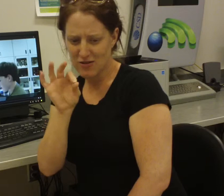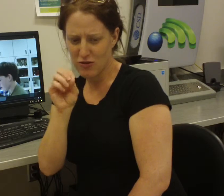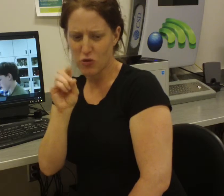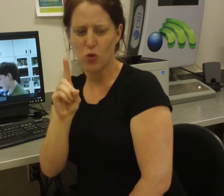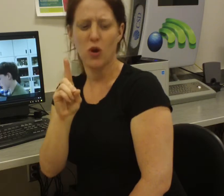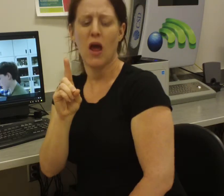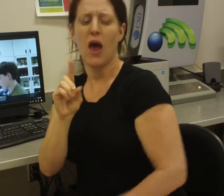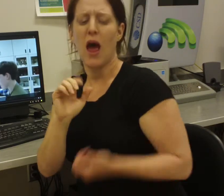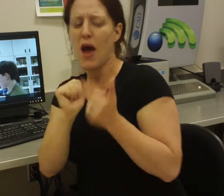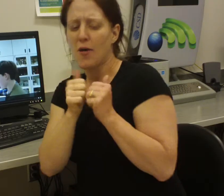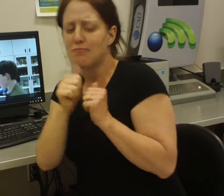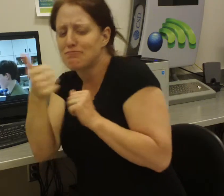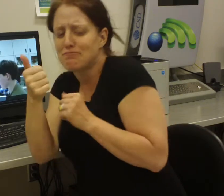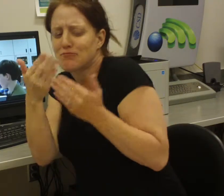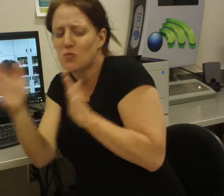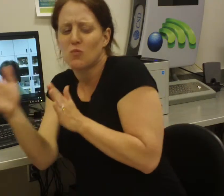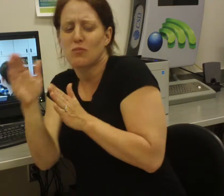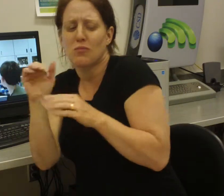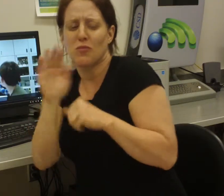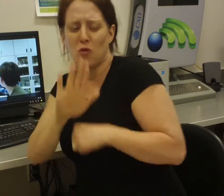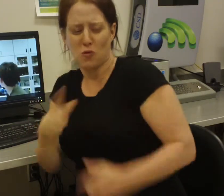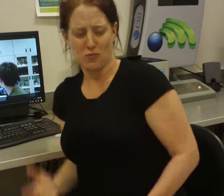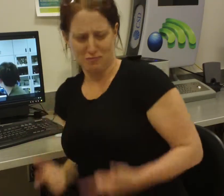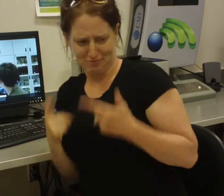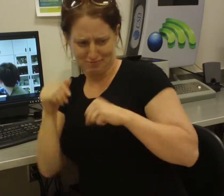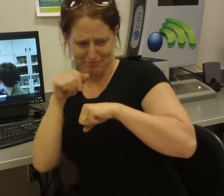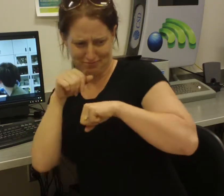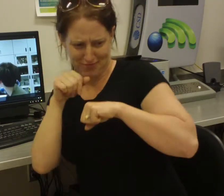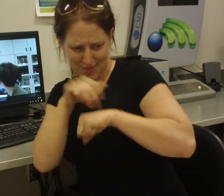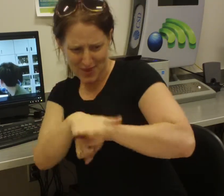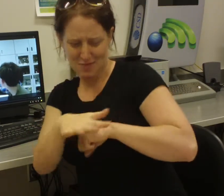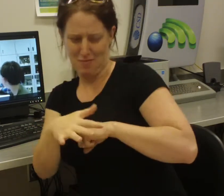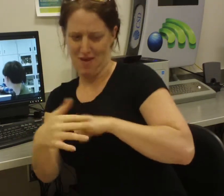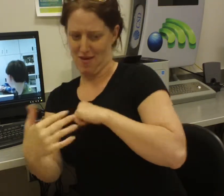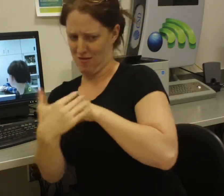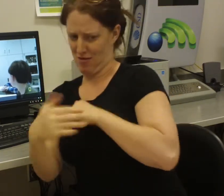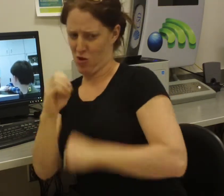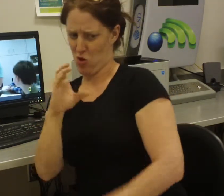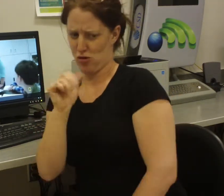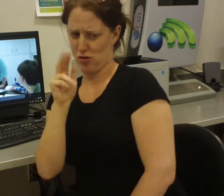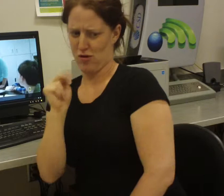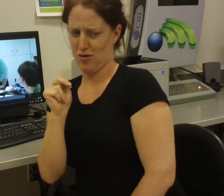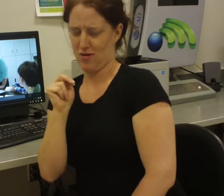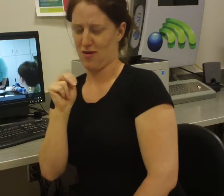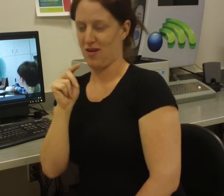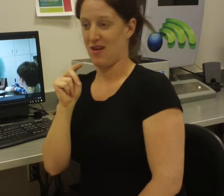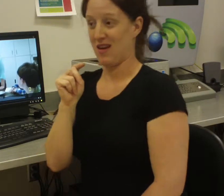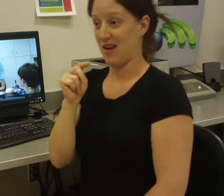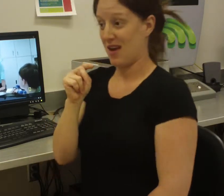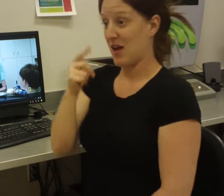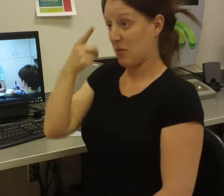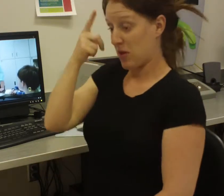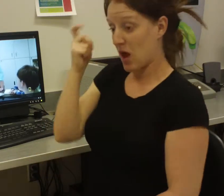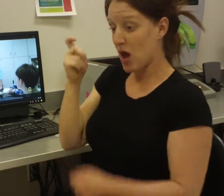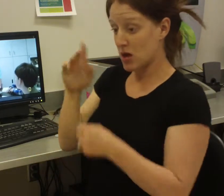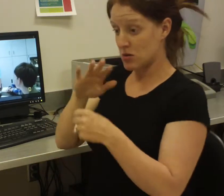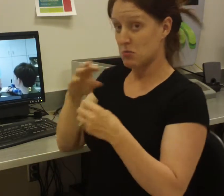life? because most of the Earth's water is found in the ocean. And so what does that mean, if most of the Earth's water is found? If there